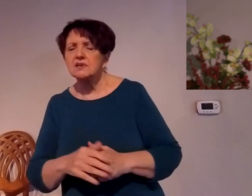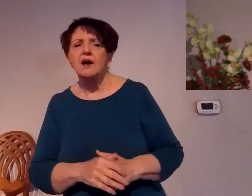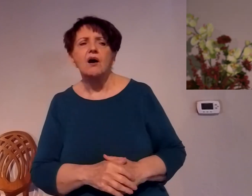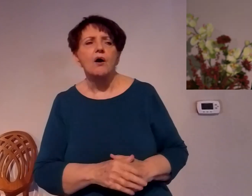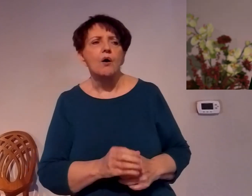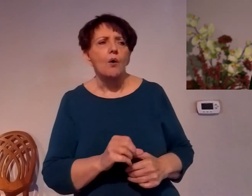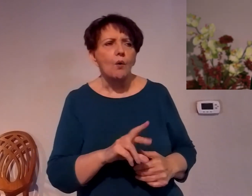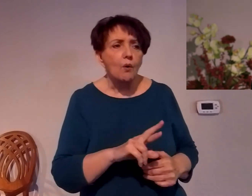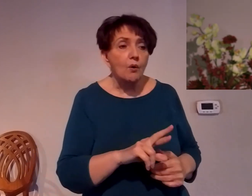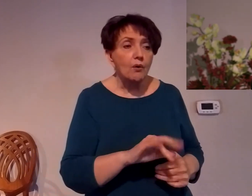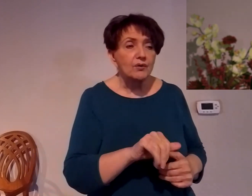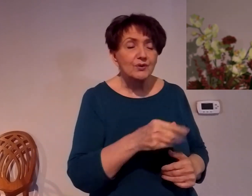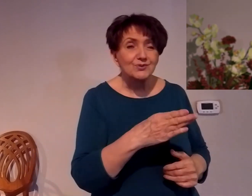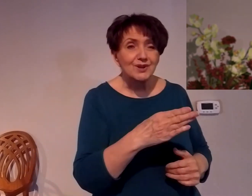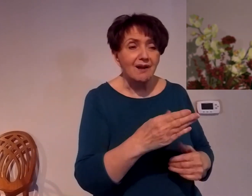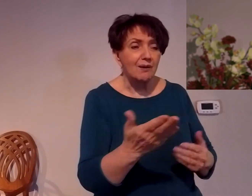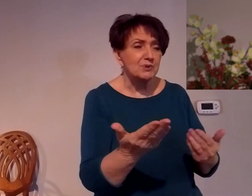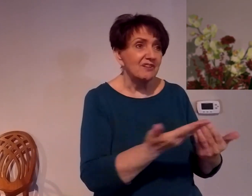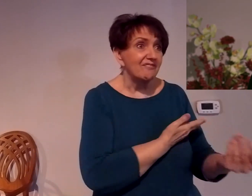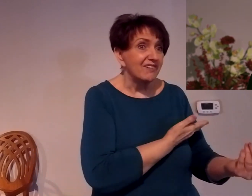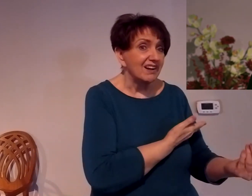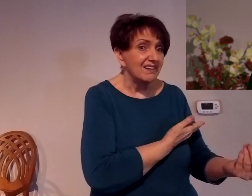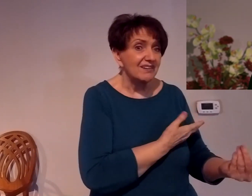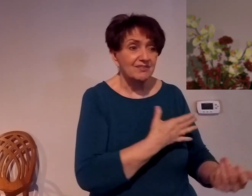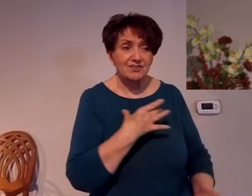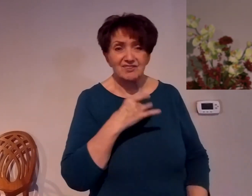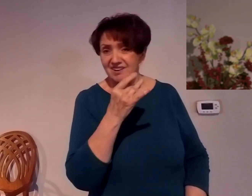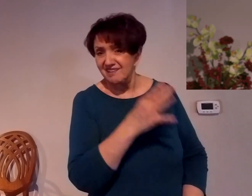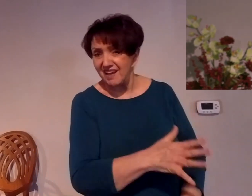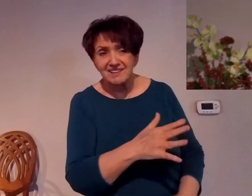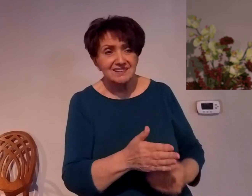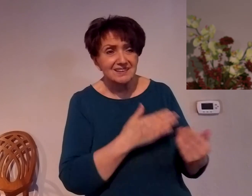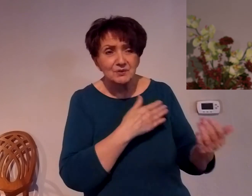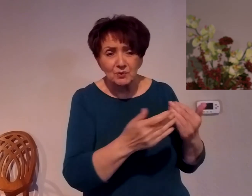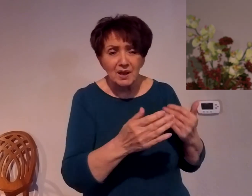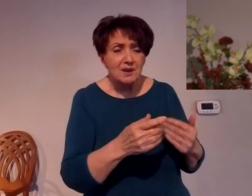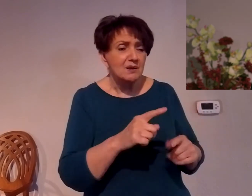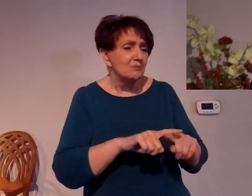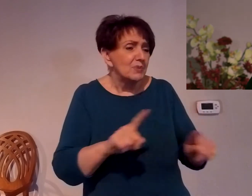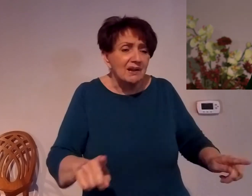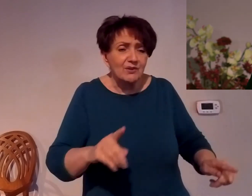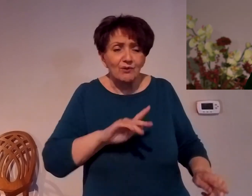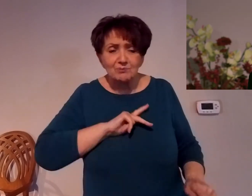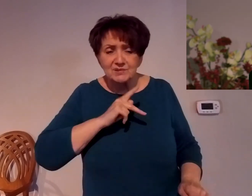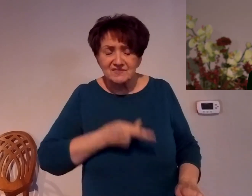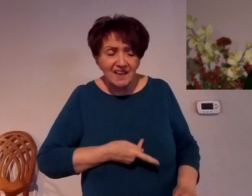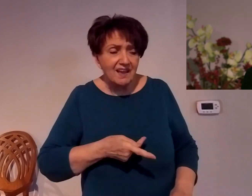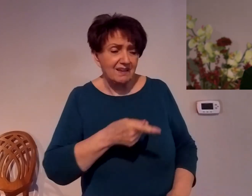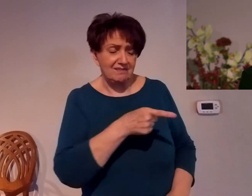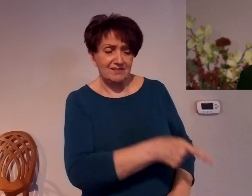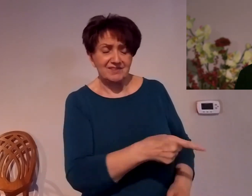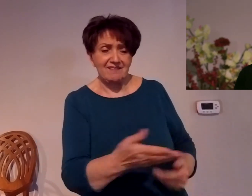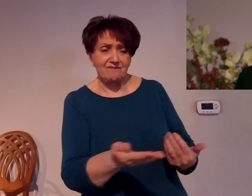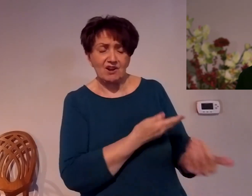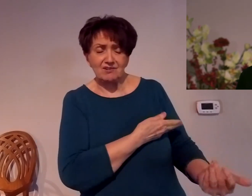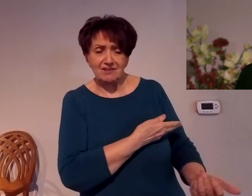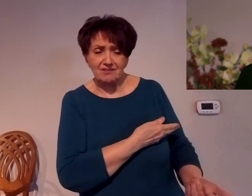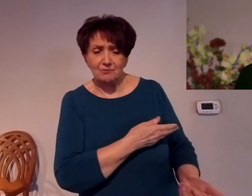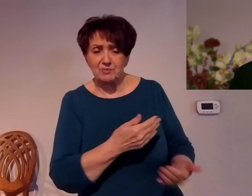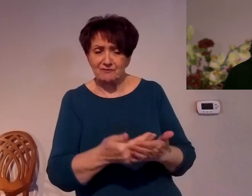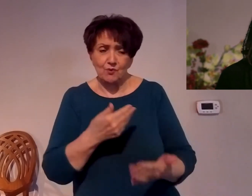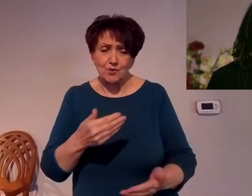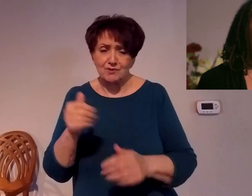from our job that we didn't like anyway, but we're still upset because they fired us before we could leave,